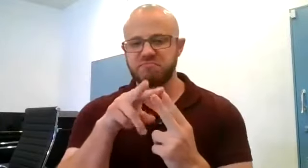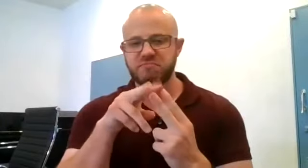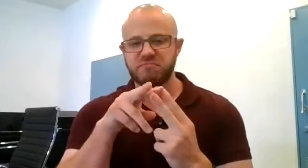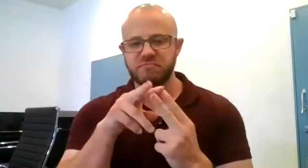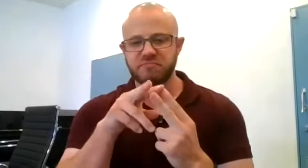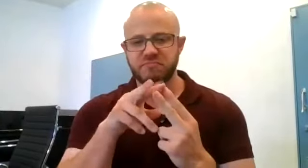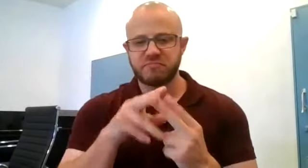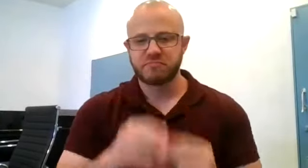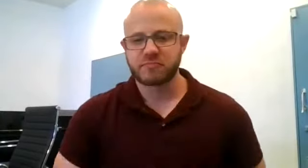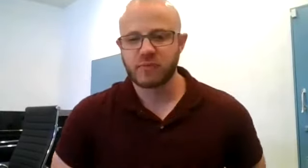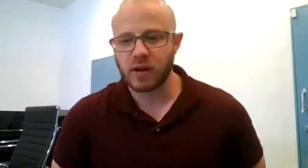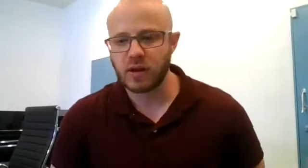So you can sign either way.